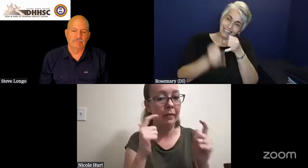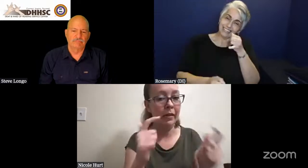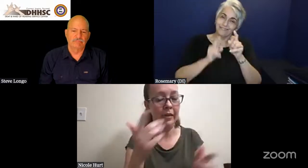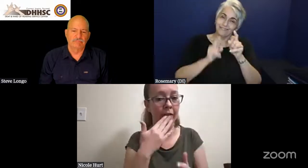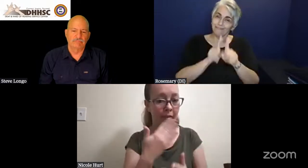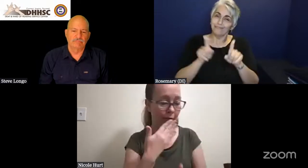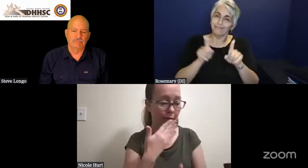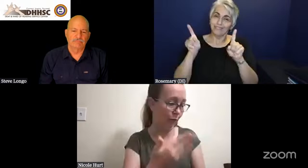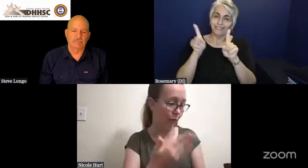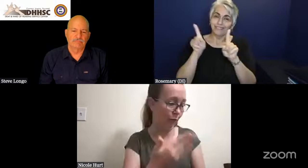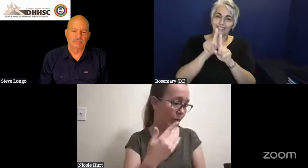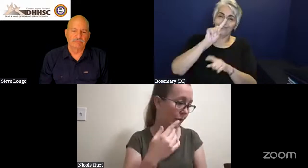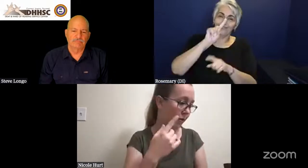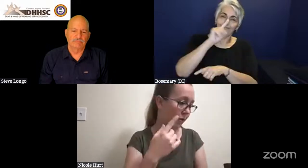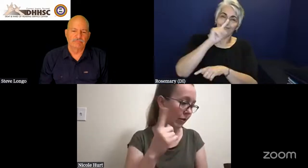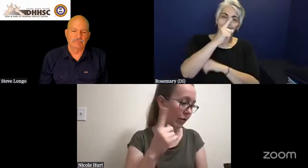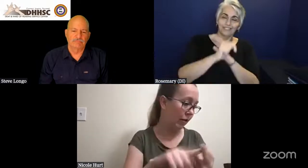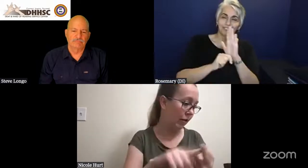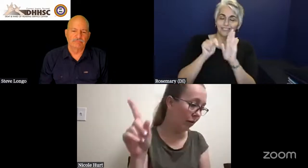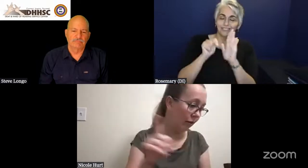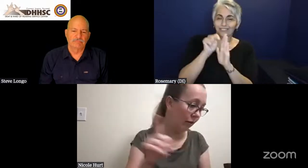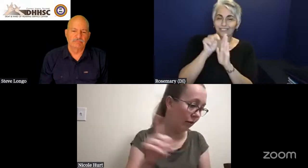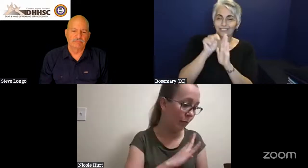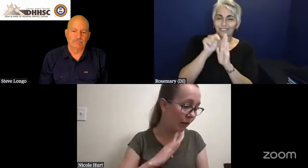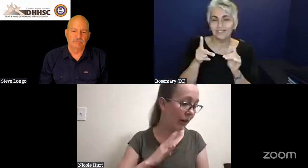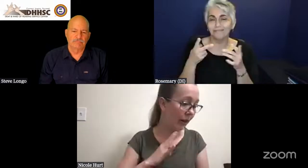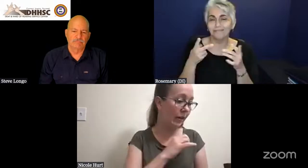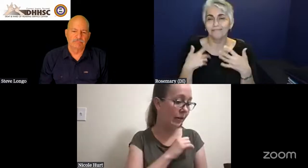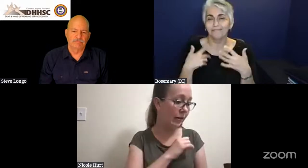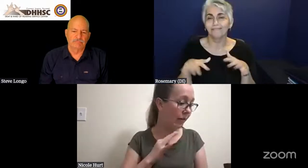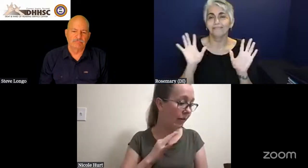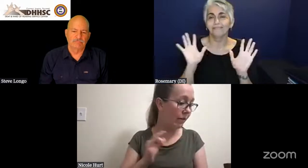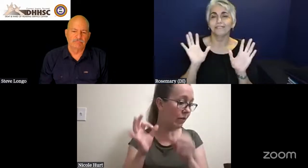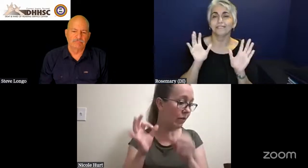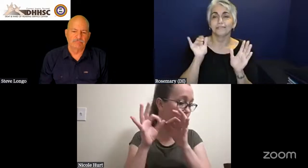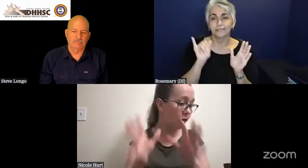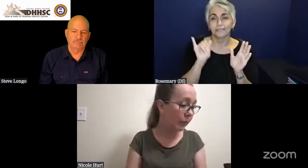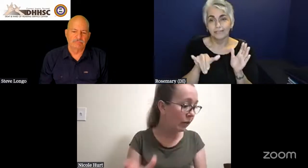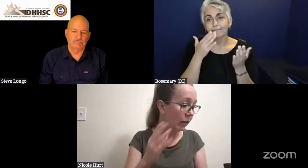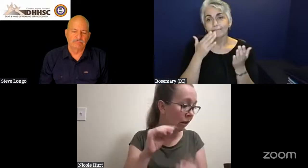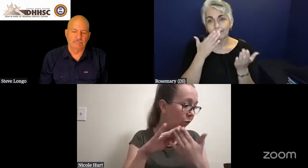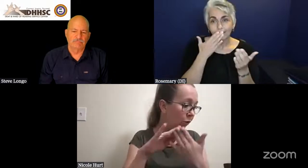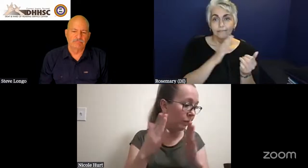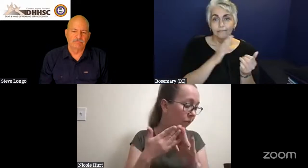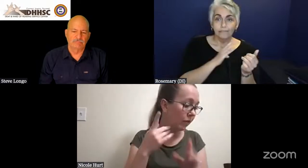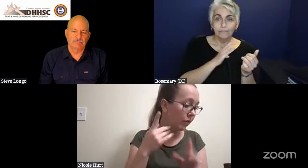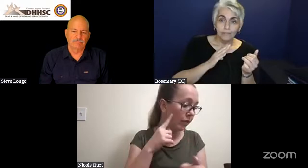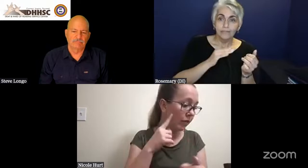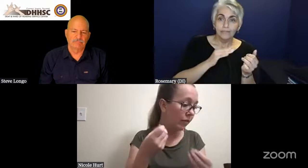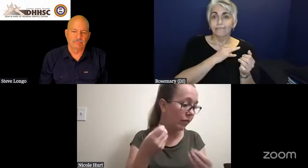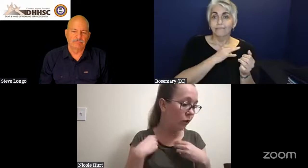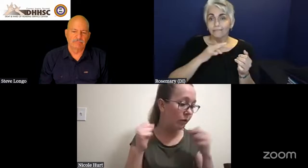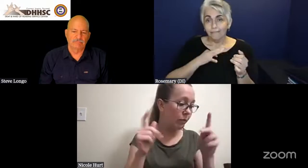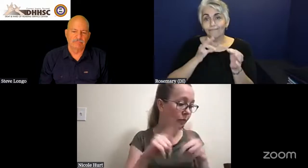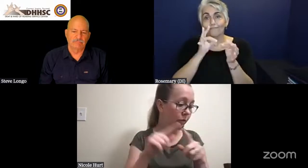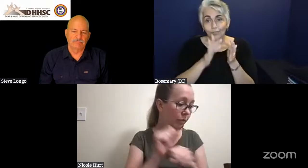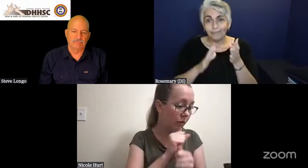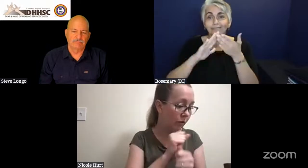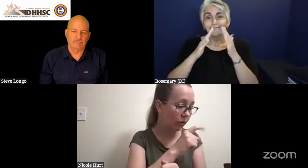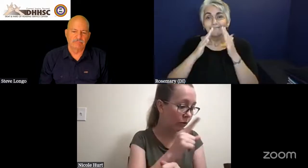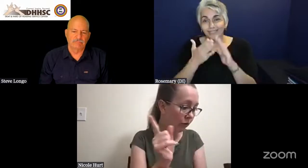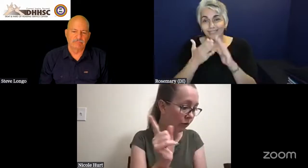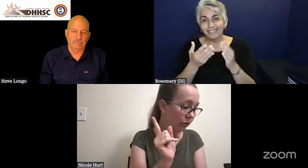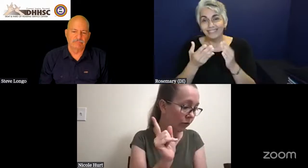this is the end. This is my last report for my first term as vice president. And again, I thank the